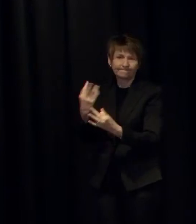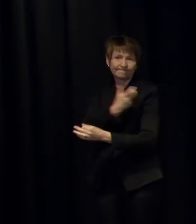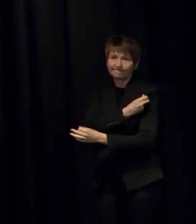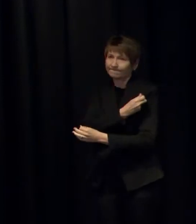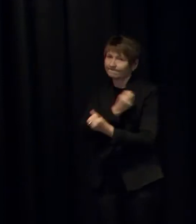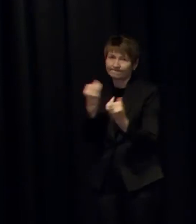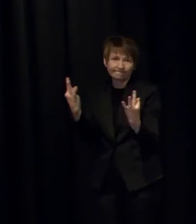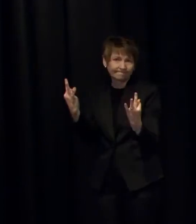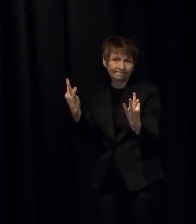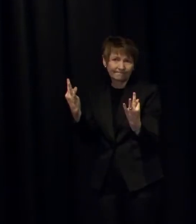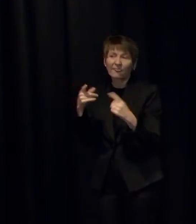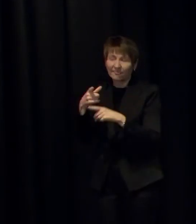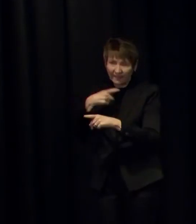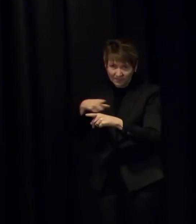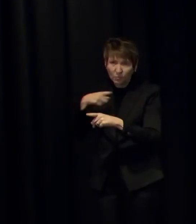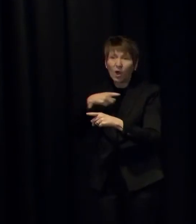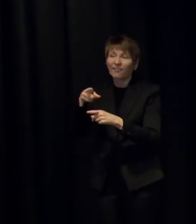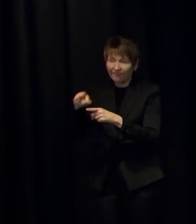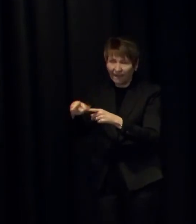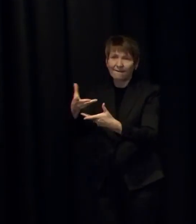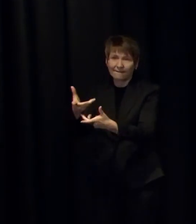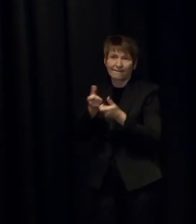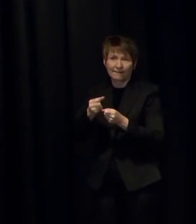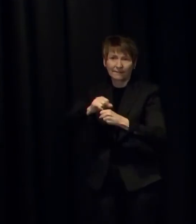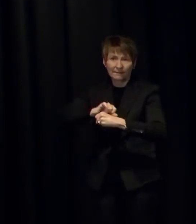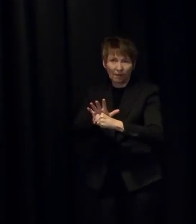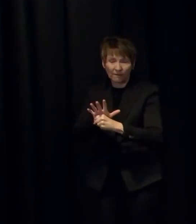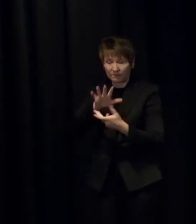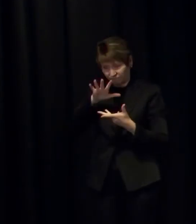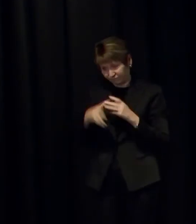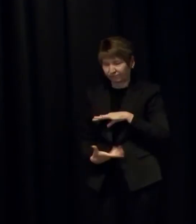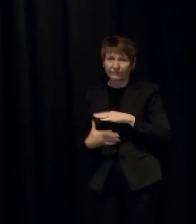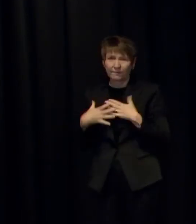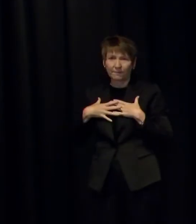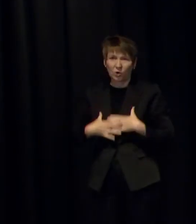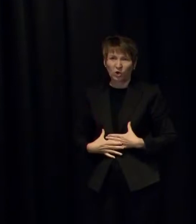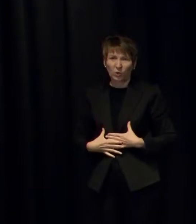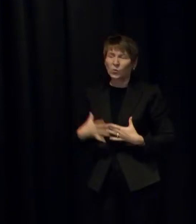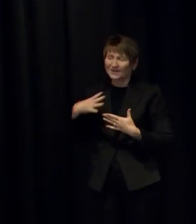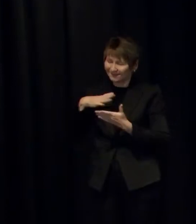you, please go and get vaccinated, because you are at a